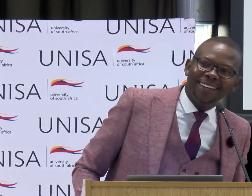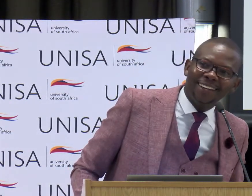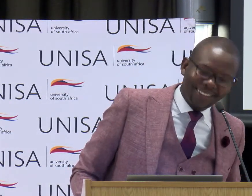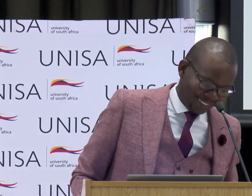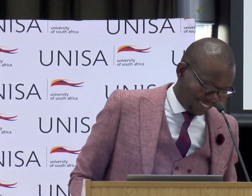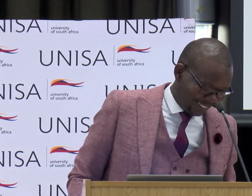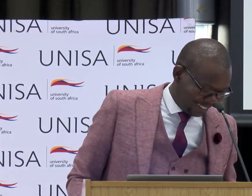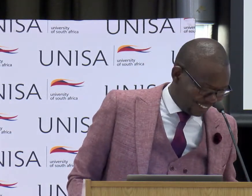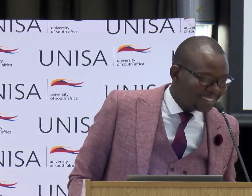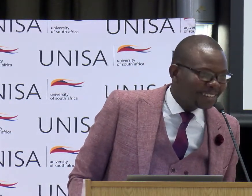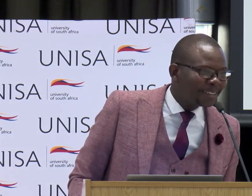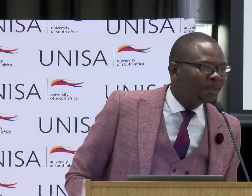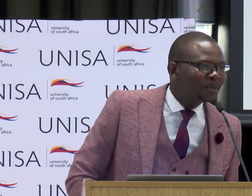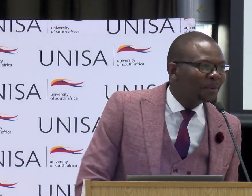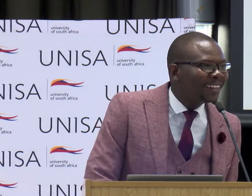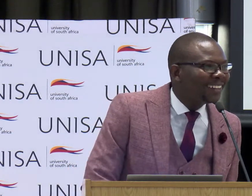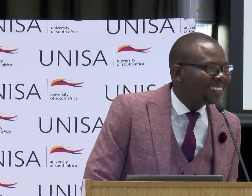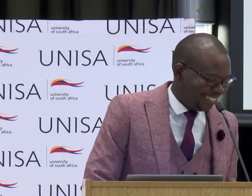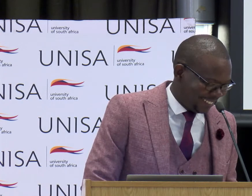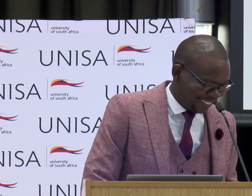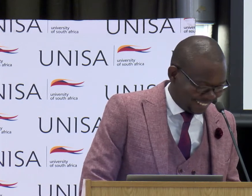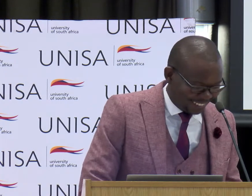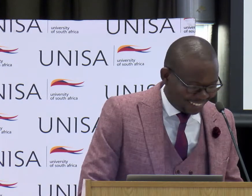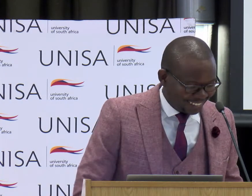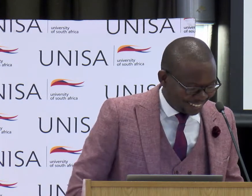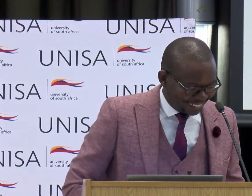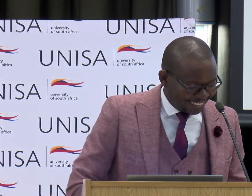Goeiemorgen, good morning,